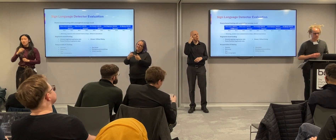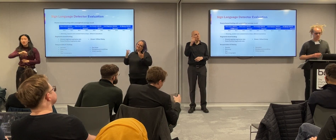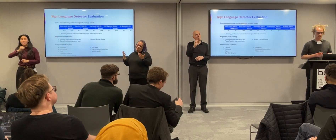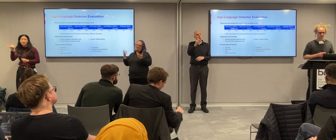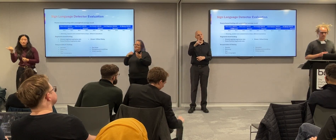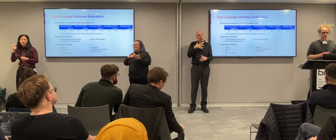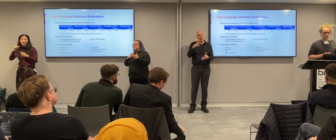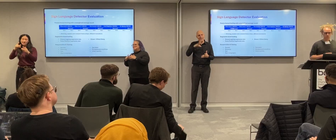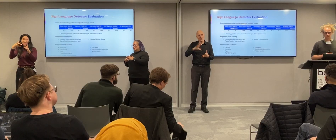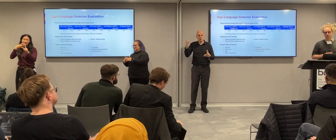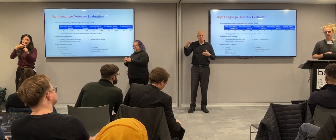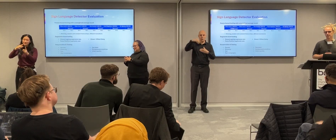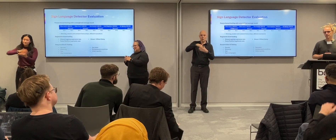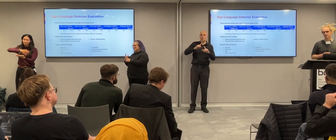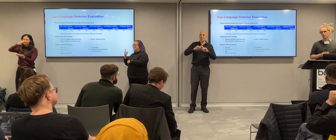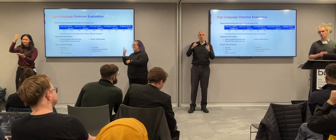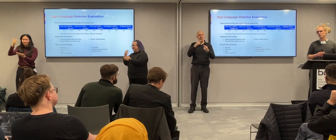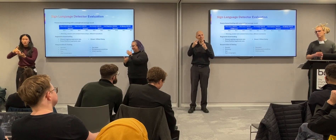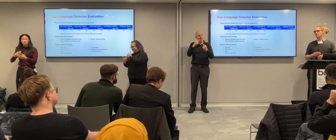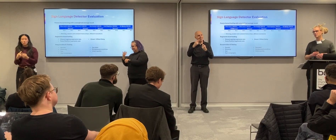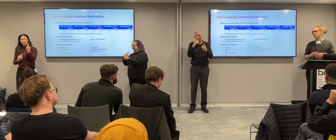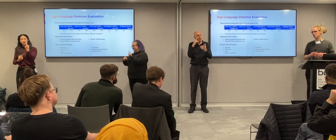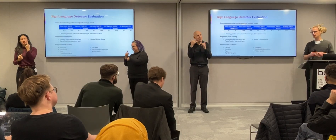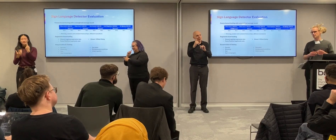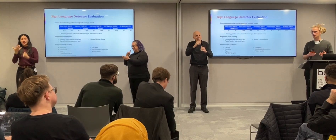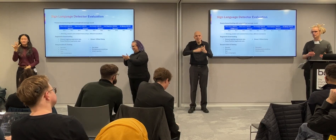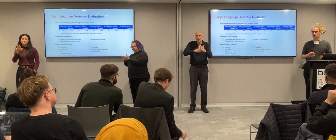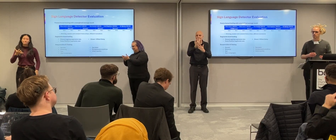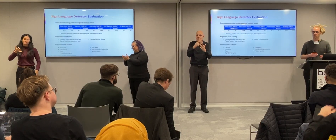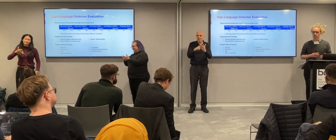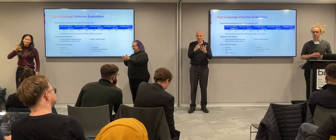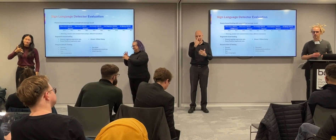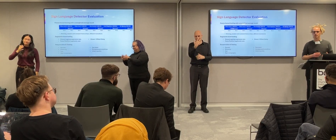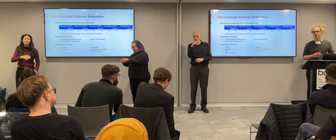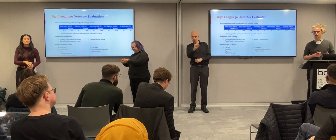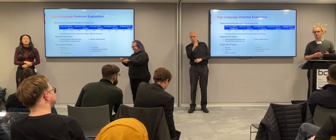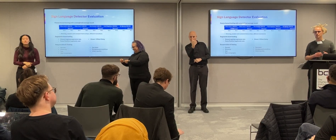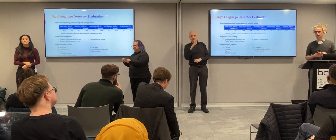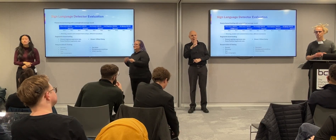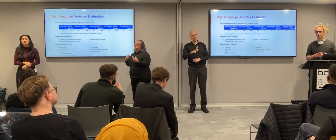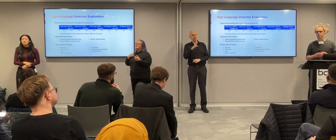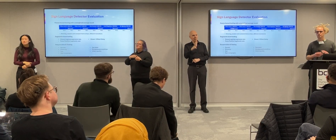case. We noticed that the model in the earlier